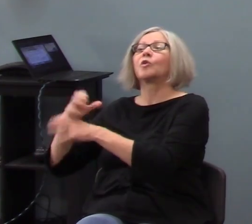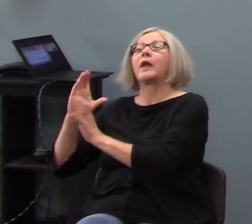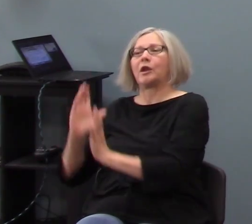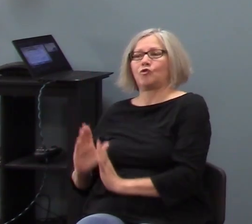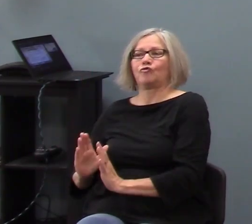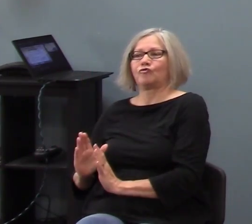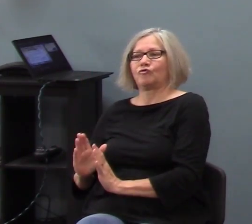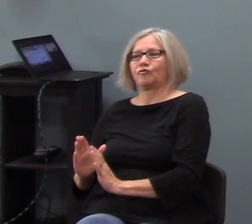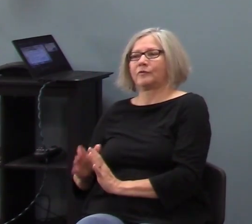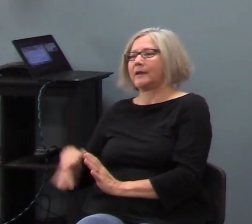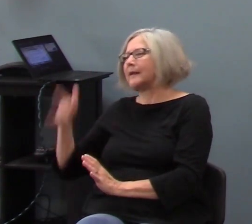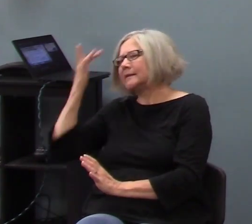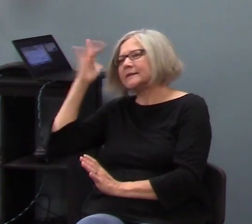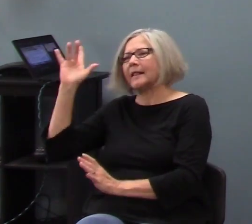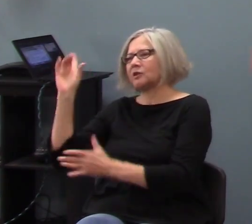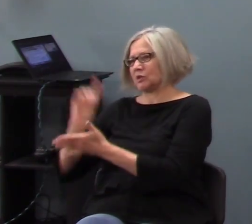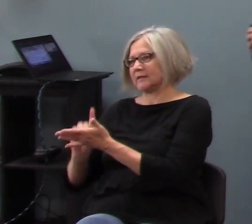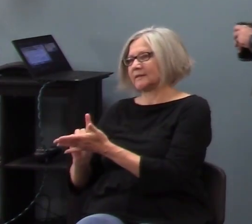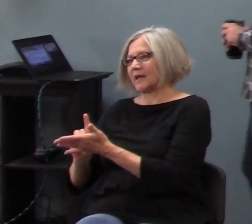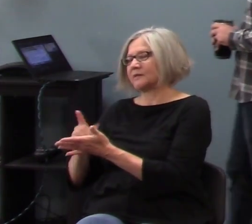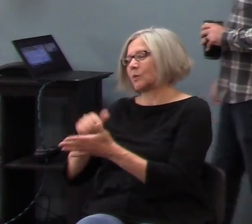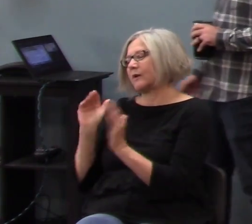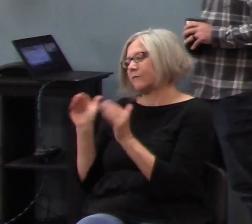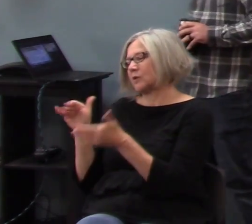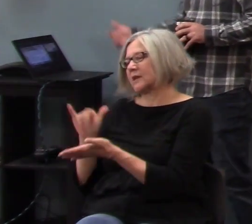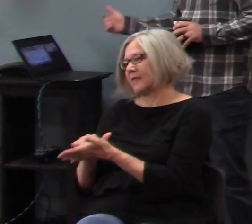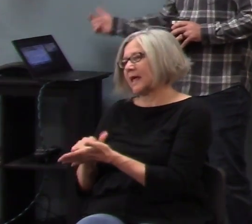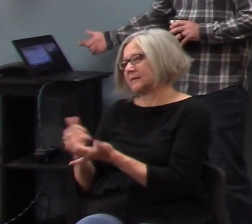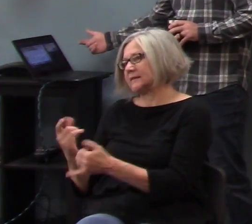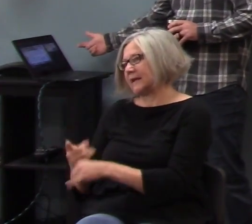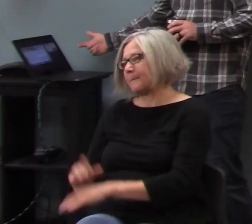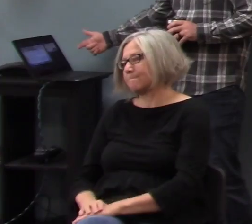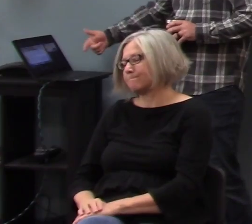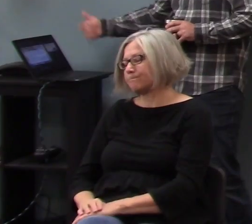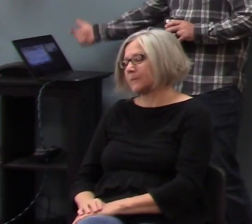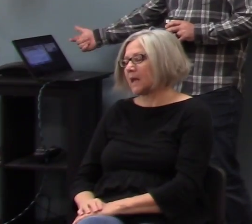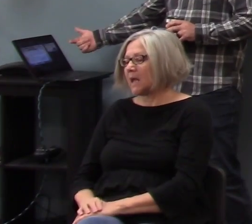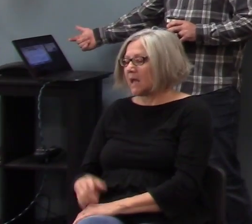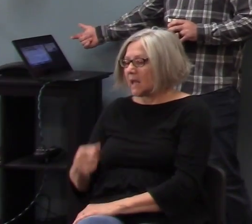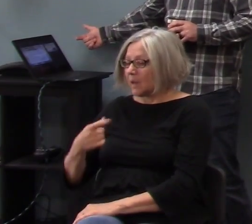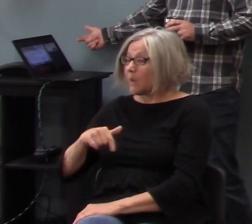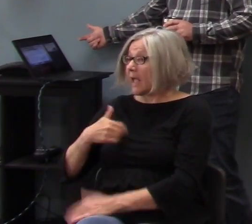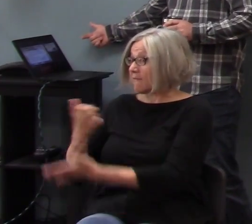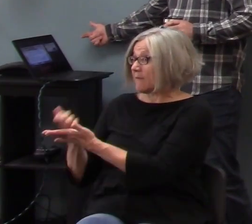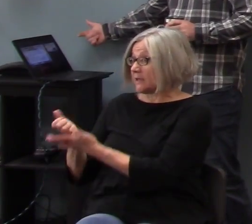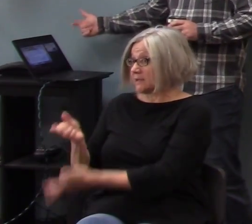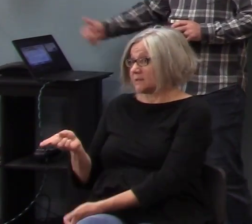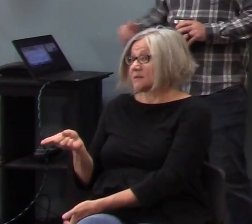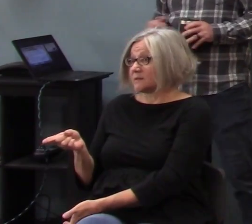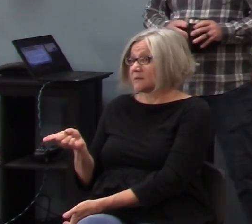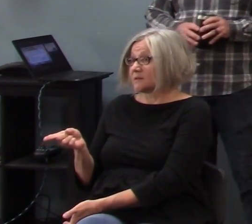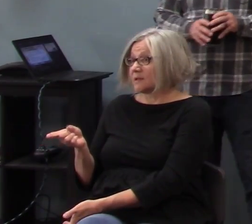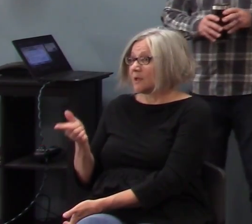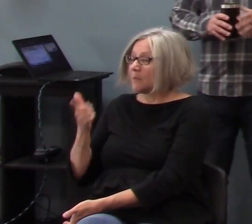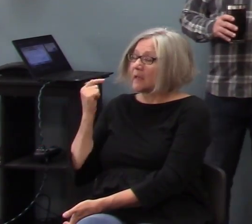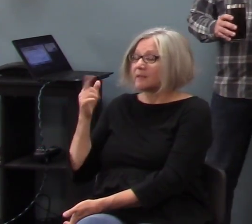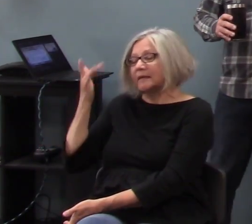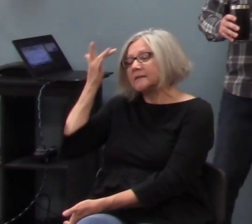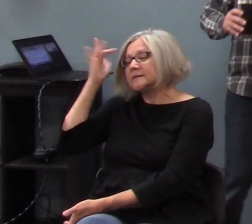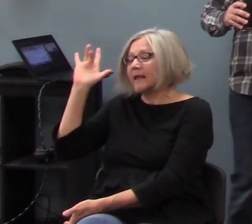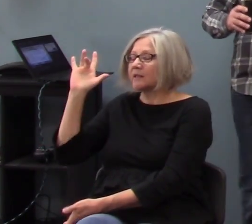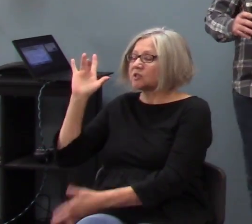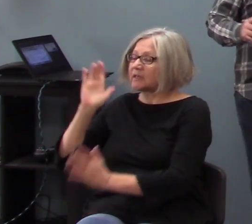design. Okay, and we're going to deal with that a lot more today. And we do have evidence for this, because intelligent